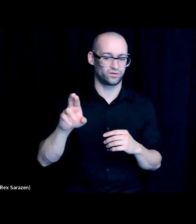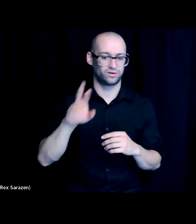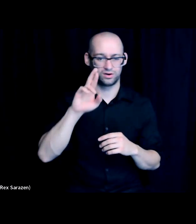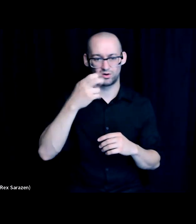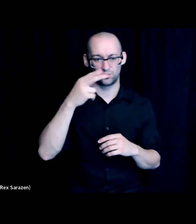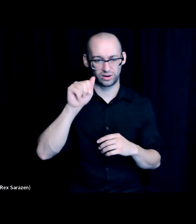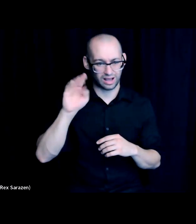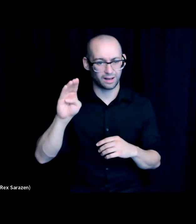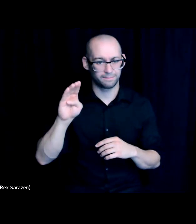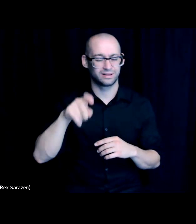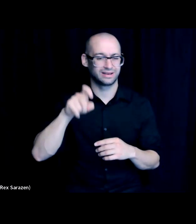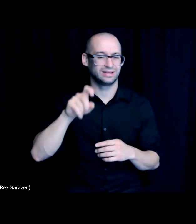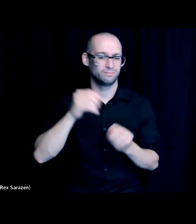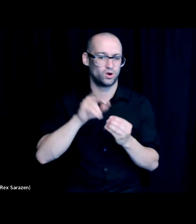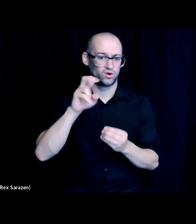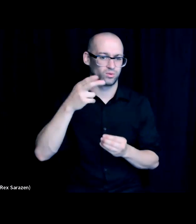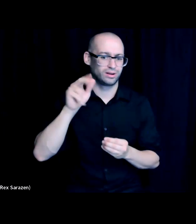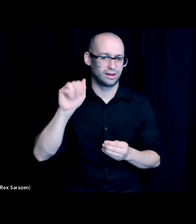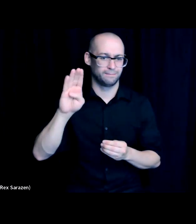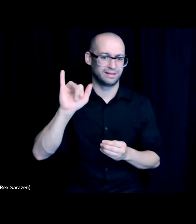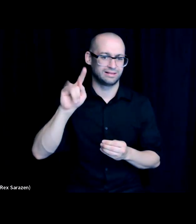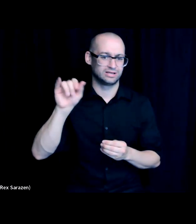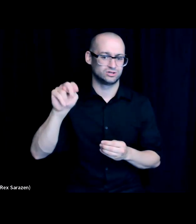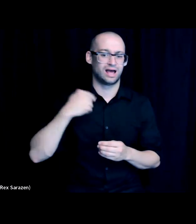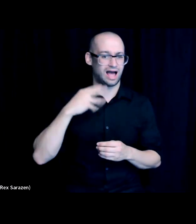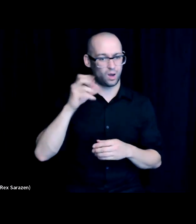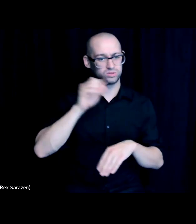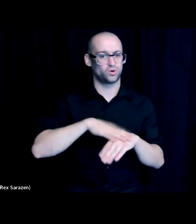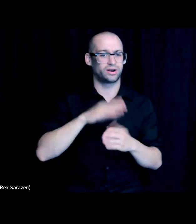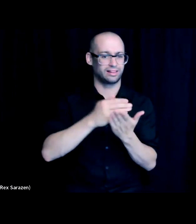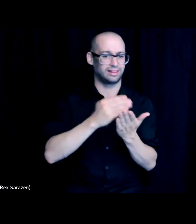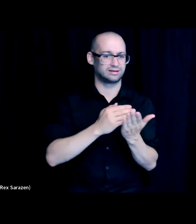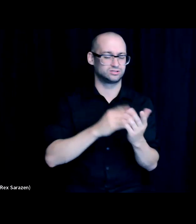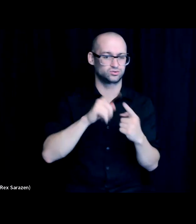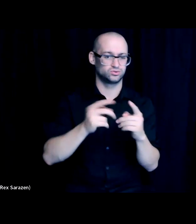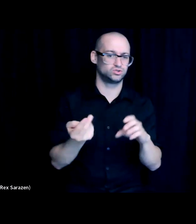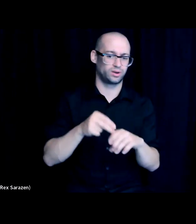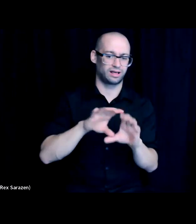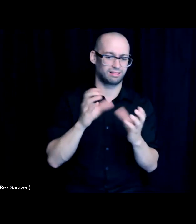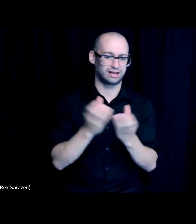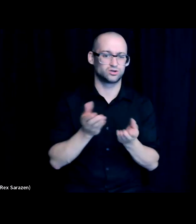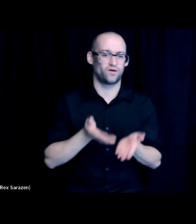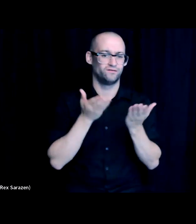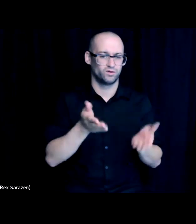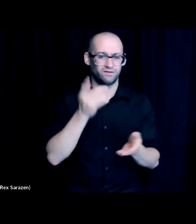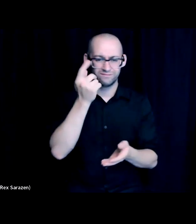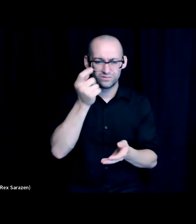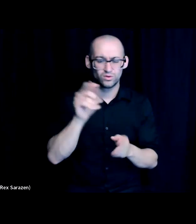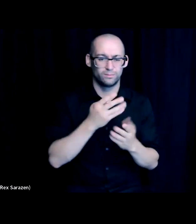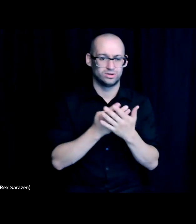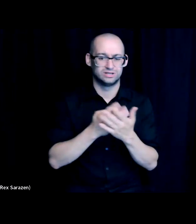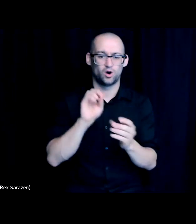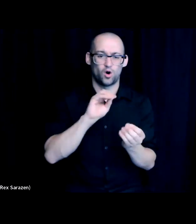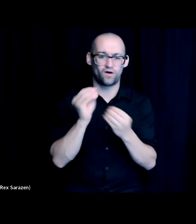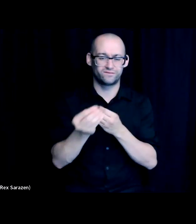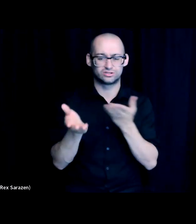access rehabilitation. I was on a list while I was incarcerated to join a class that's offered in a very few prisons called Office Services